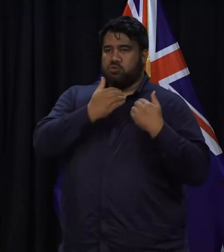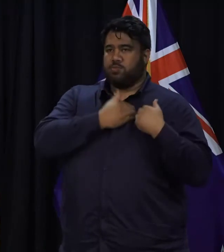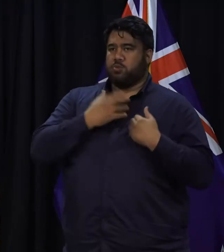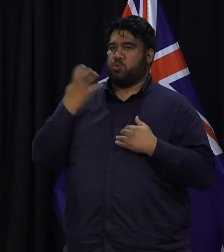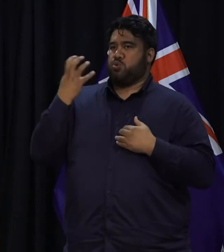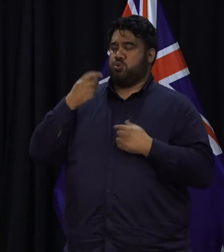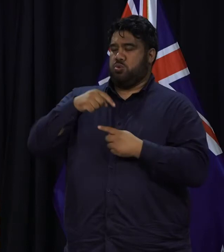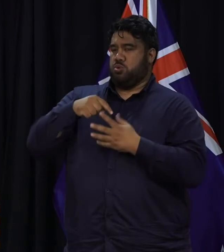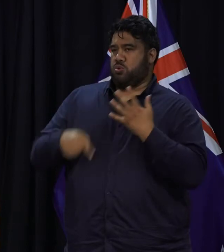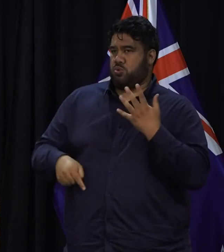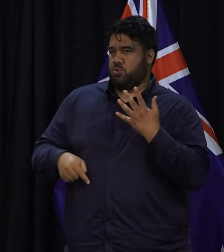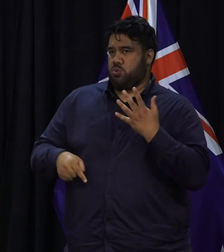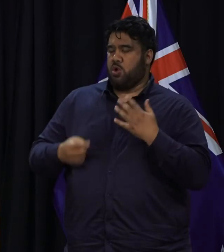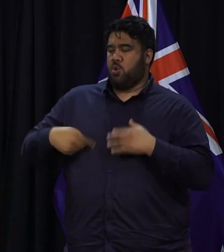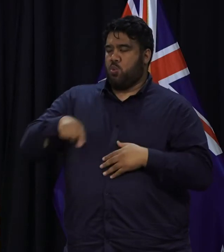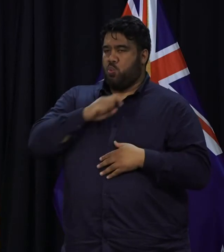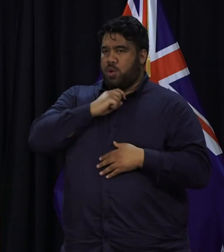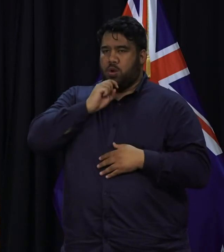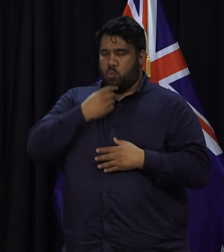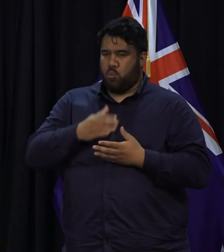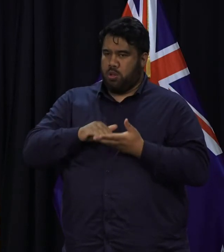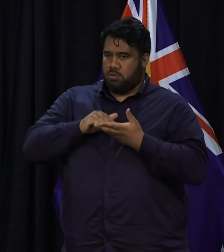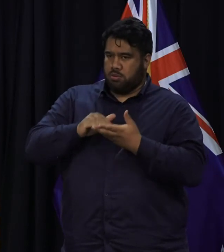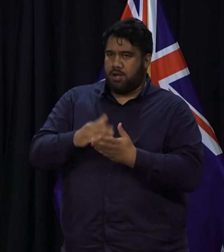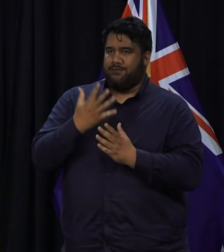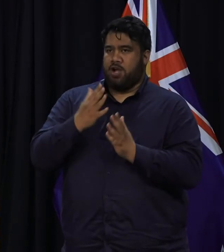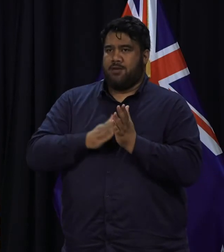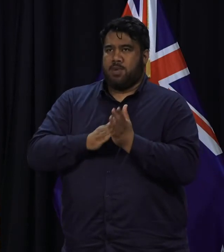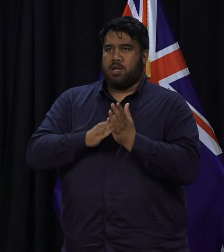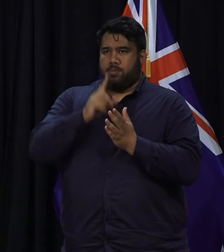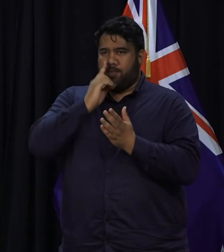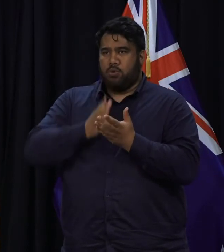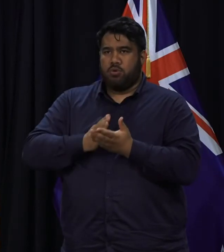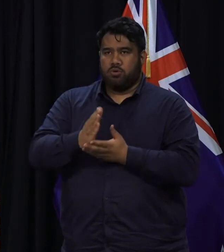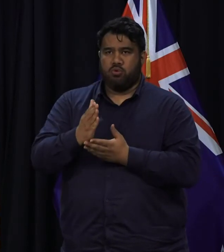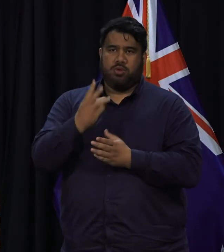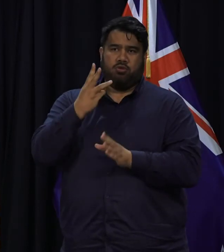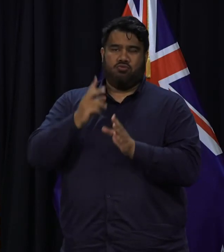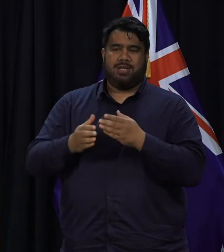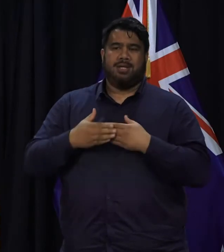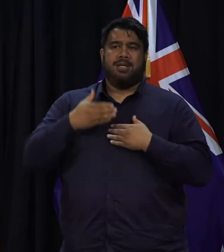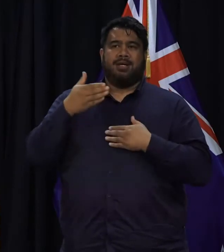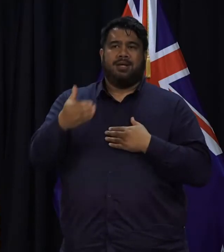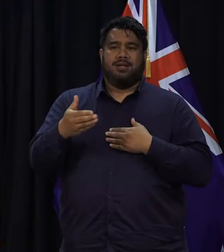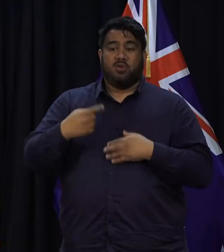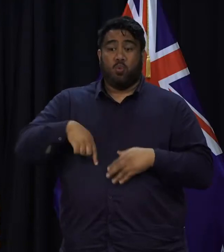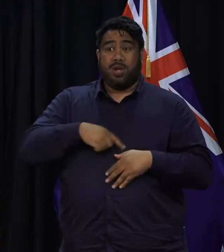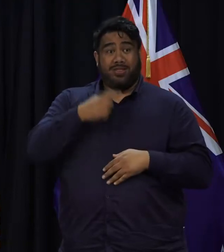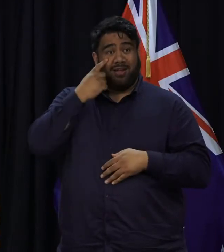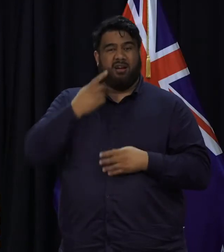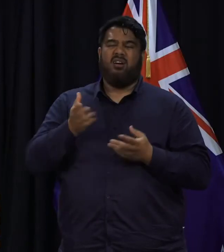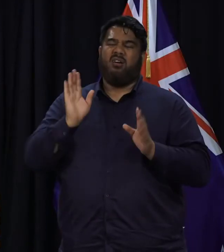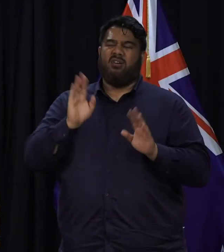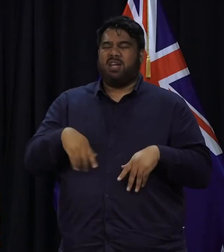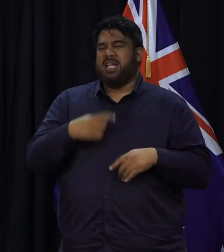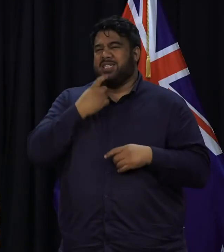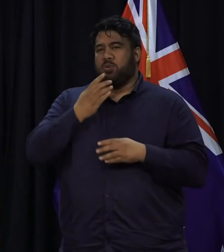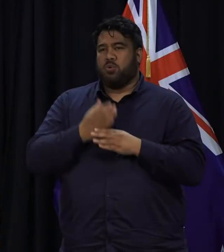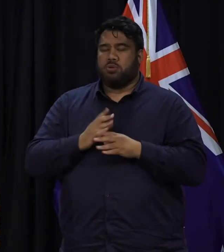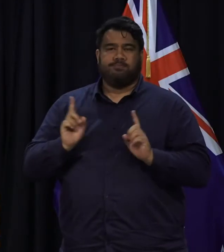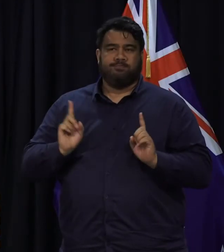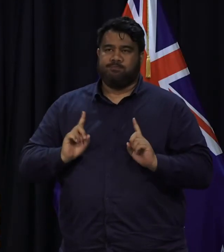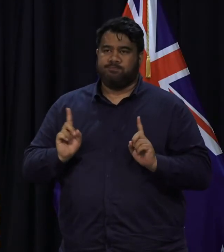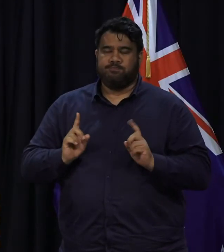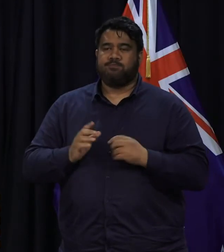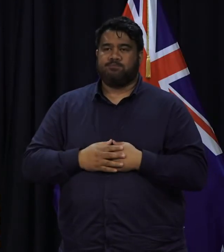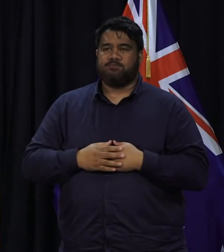the team of 5 million over the next 3 years. There are significant challenges for us to overcome together, but I am confident we